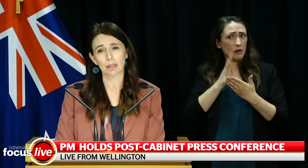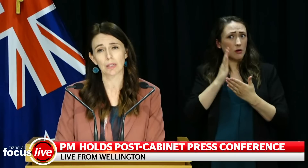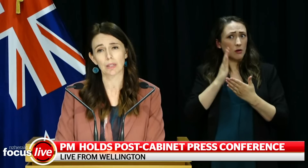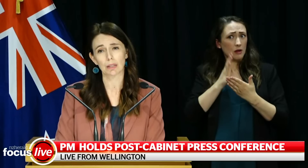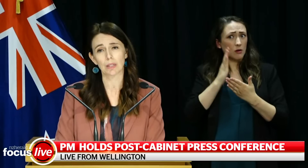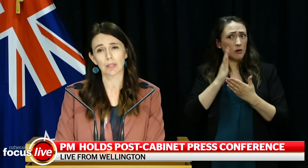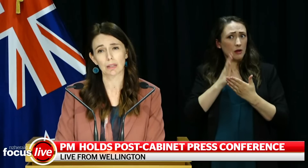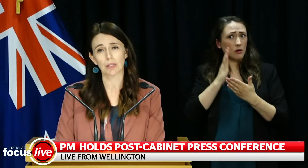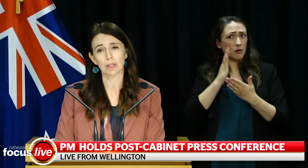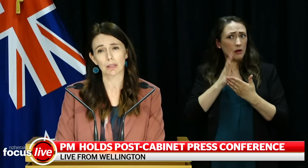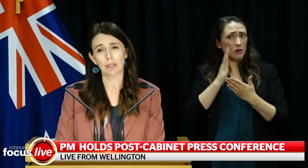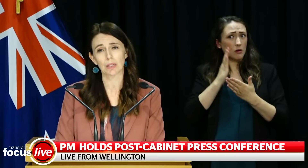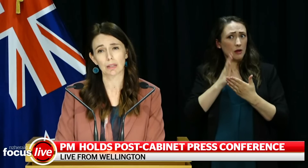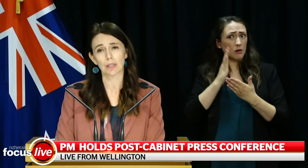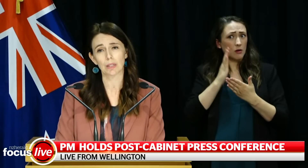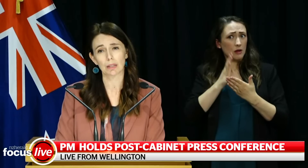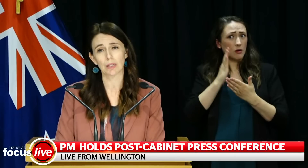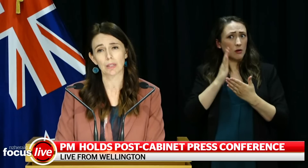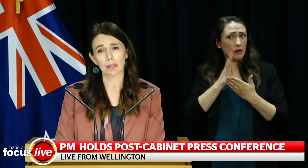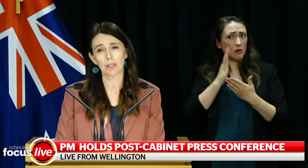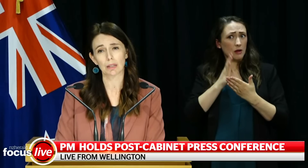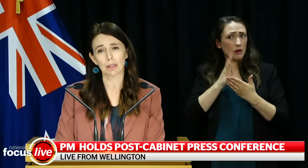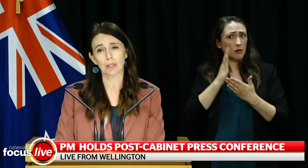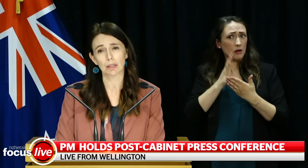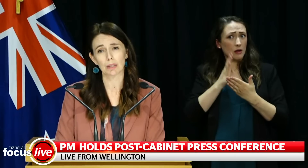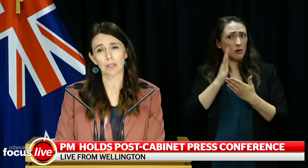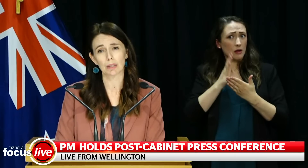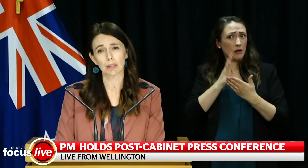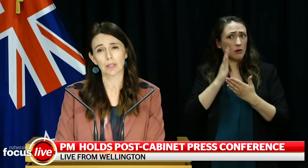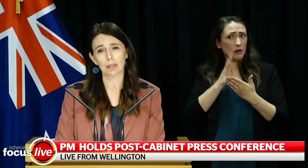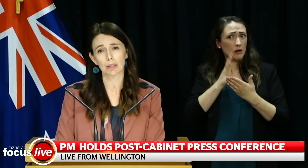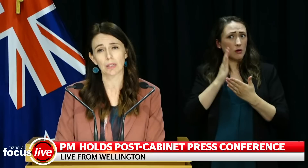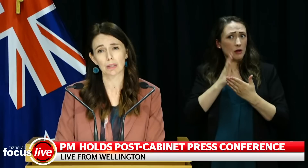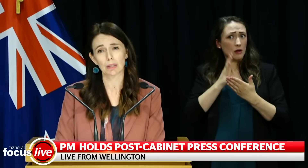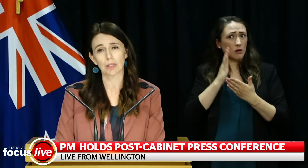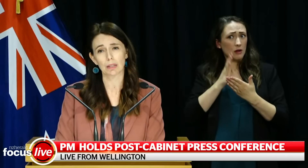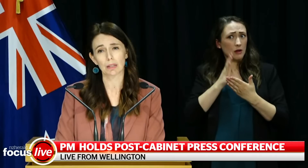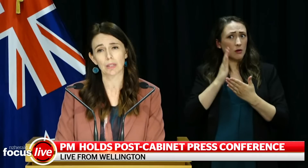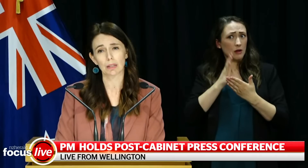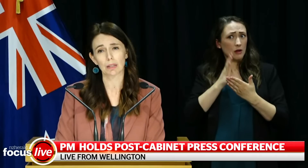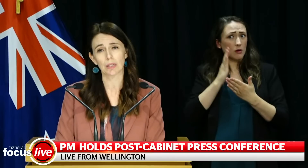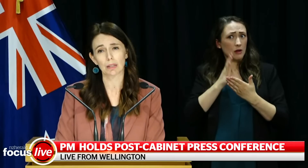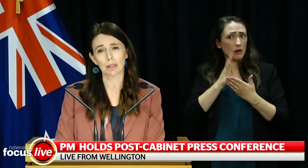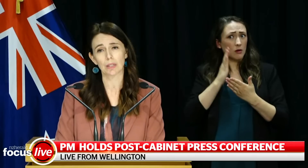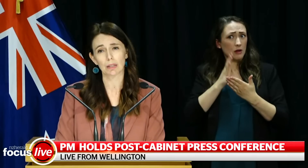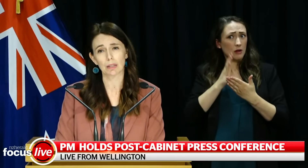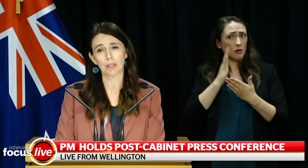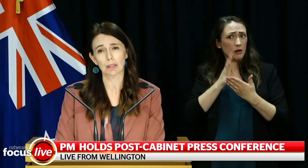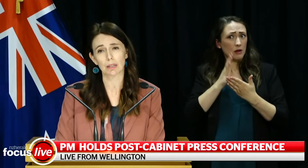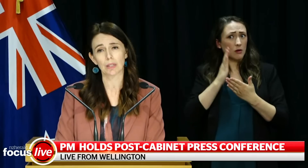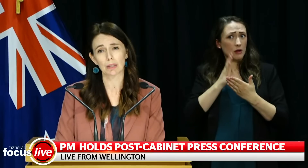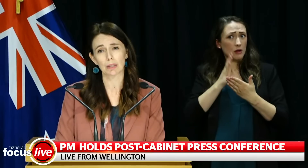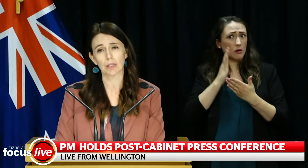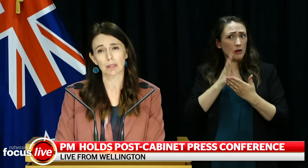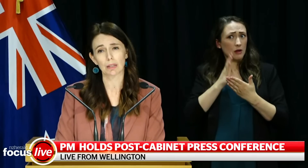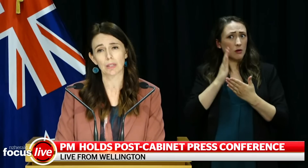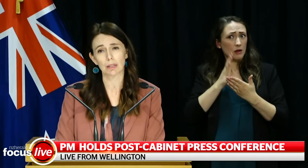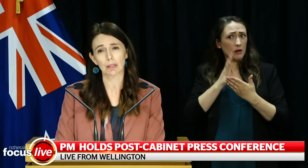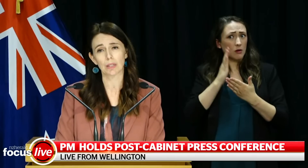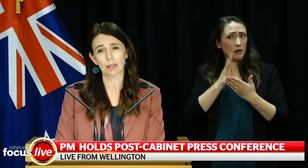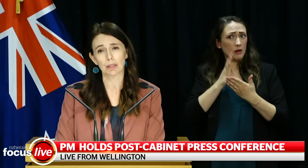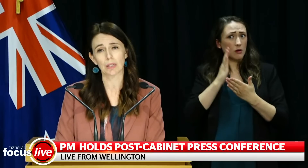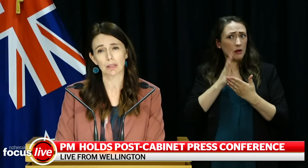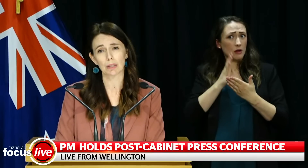at 5, some might be released at 10. So it's ultimately what ends up being the best option for your